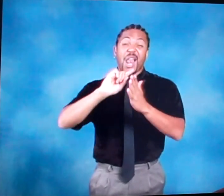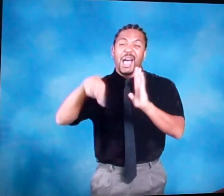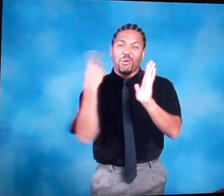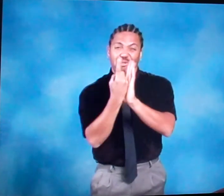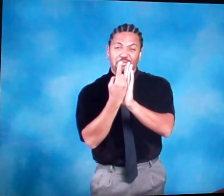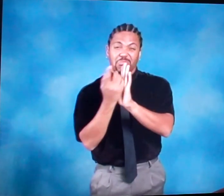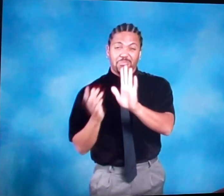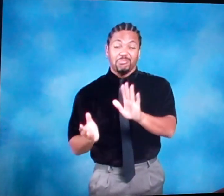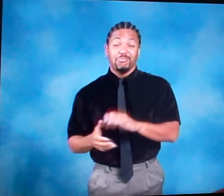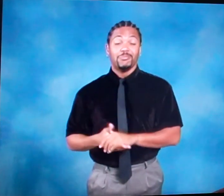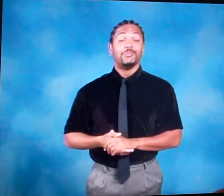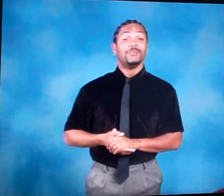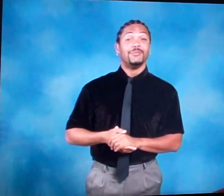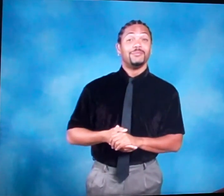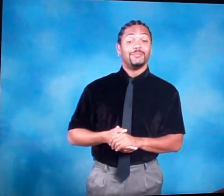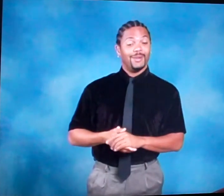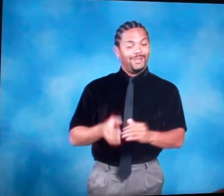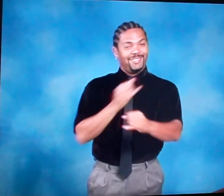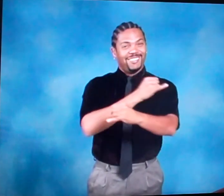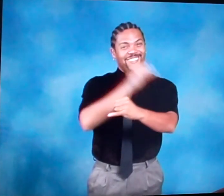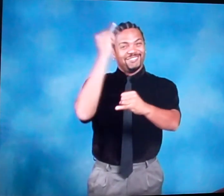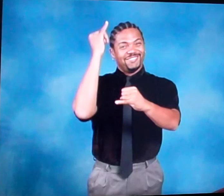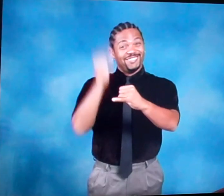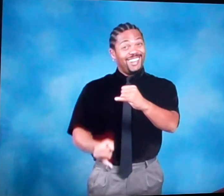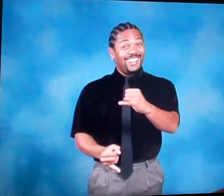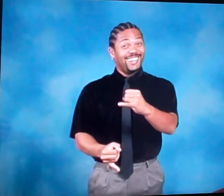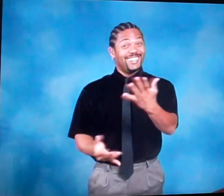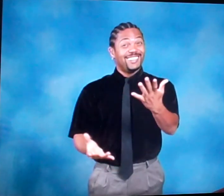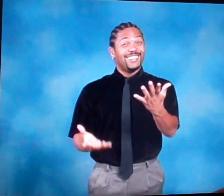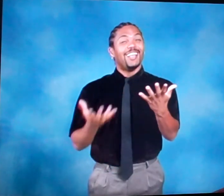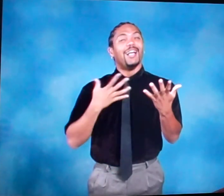$21,000. But you can choose to work on campus.